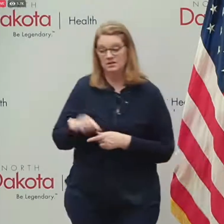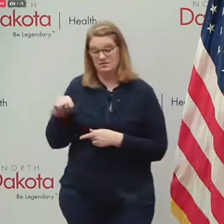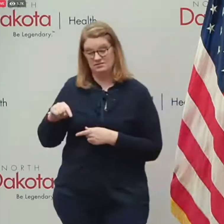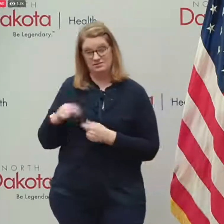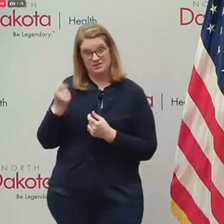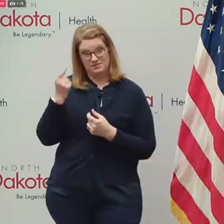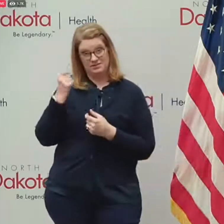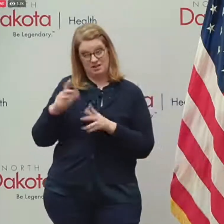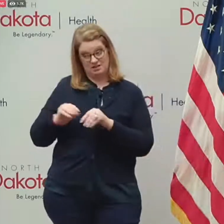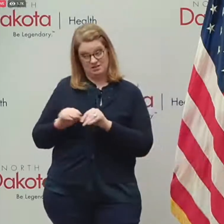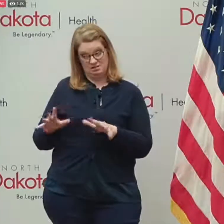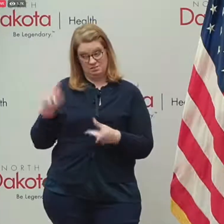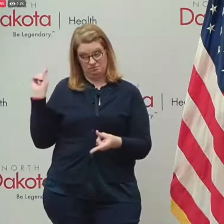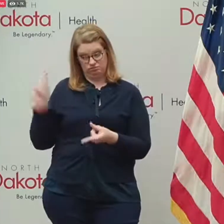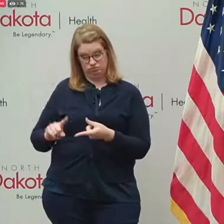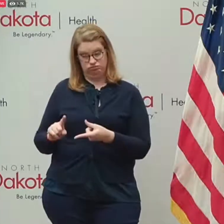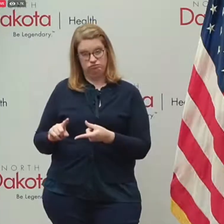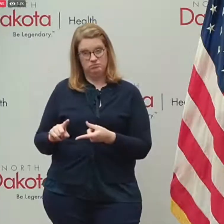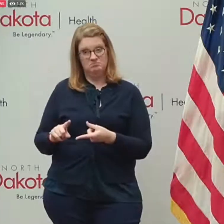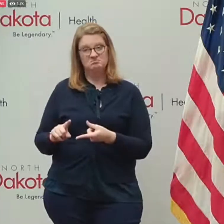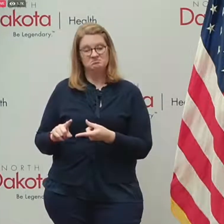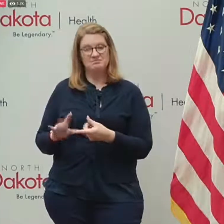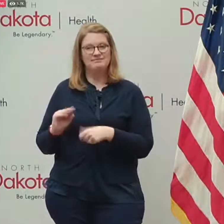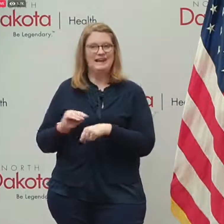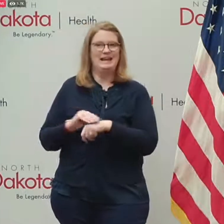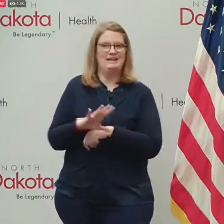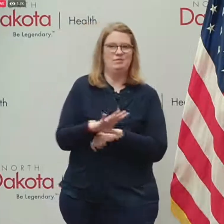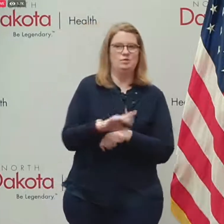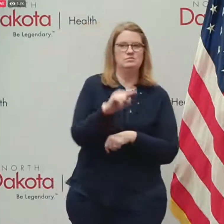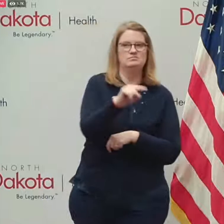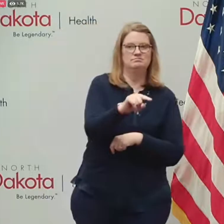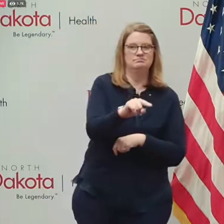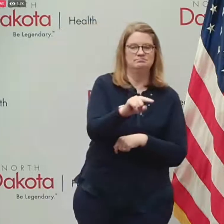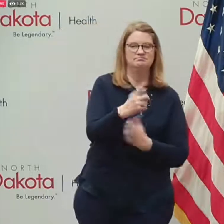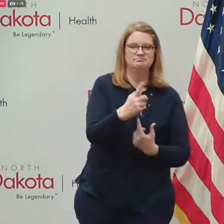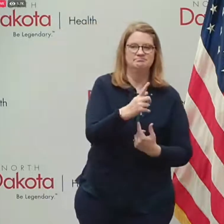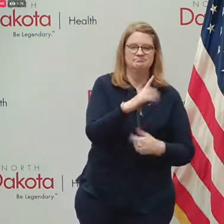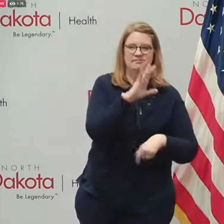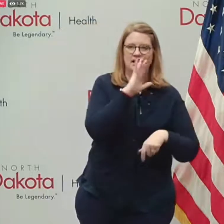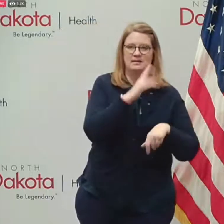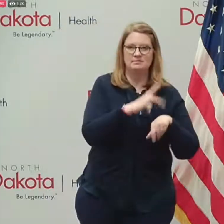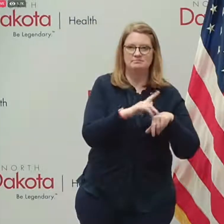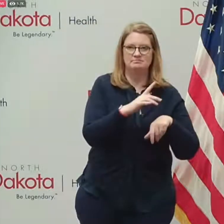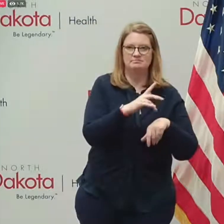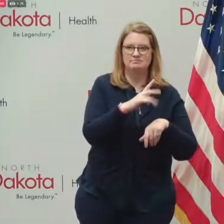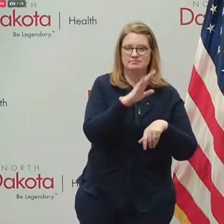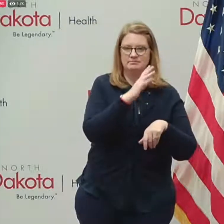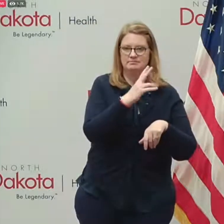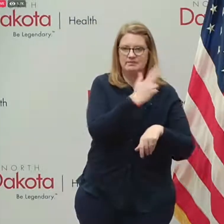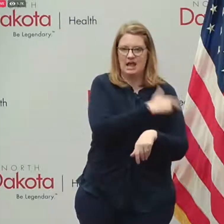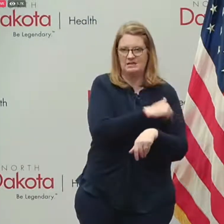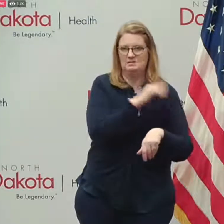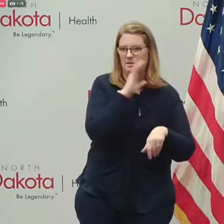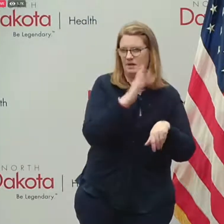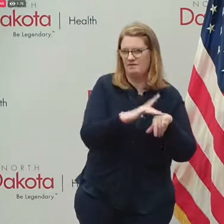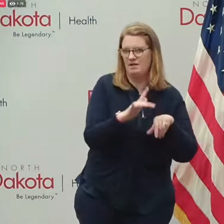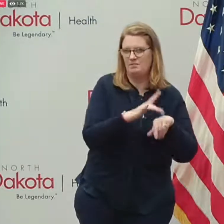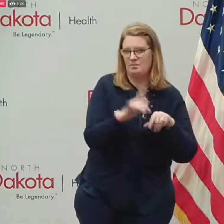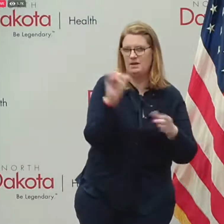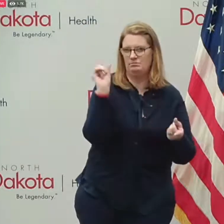healthcare workers, and we reduce we increase the supply of staff, we decrease the demand on the need for